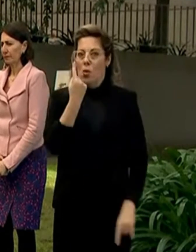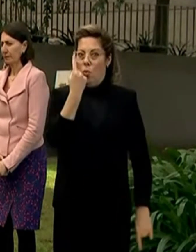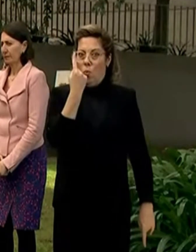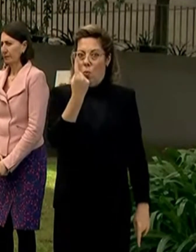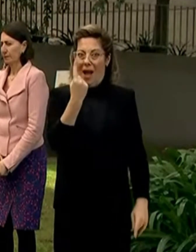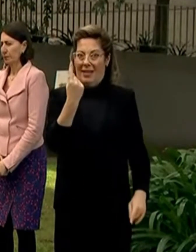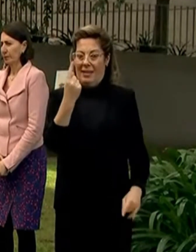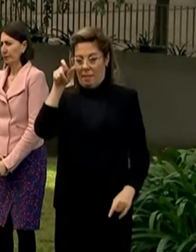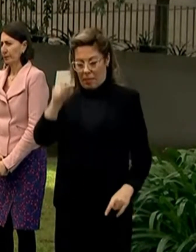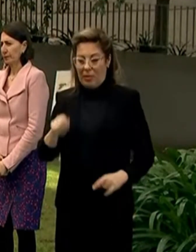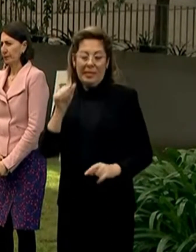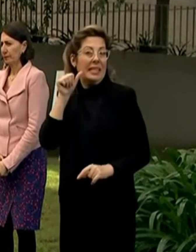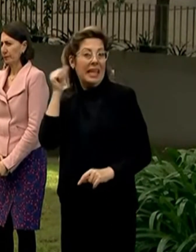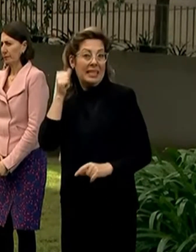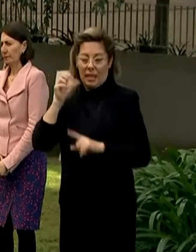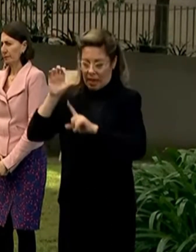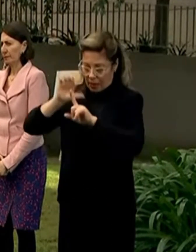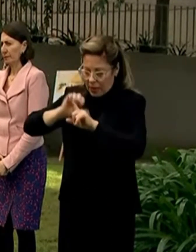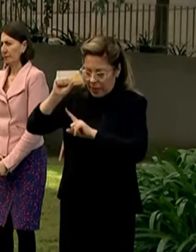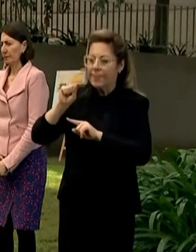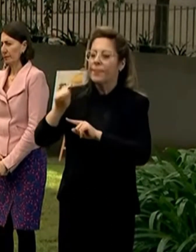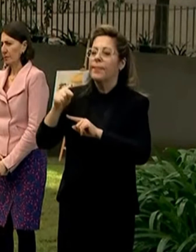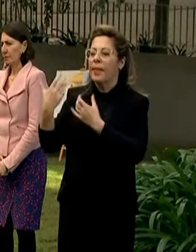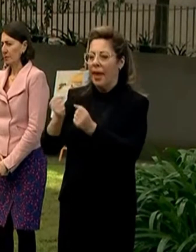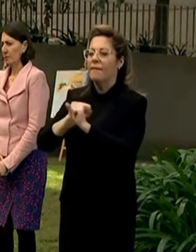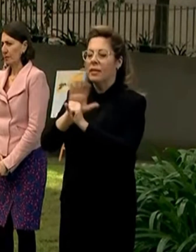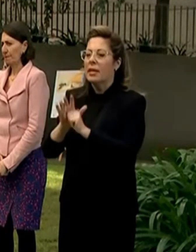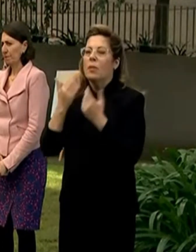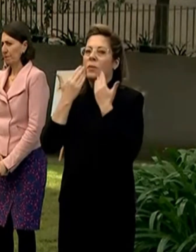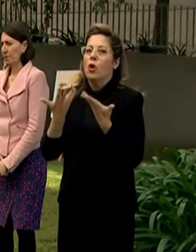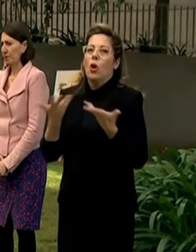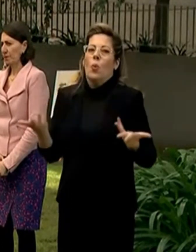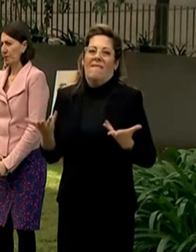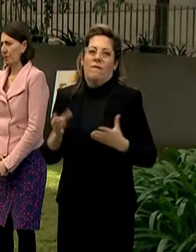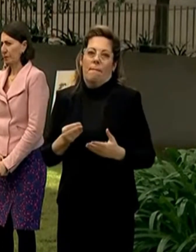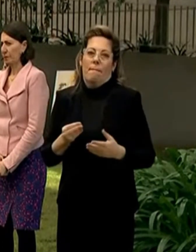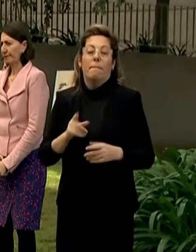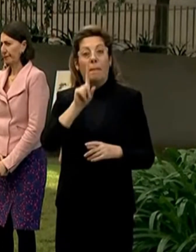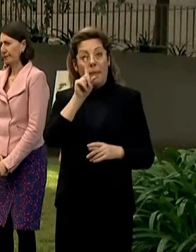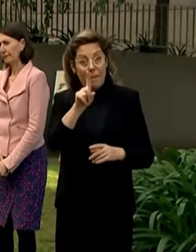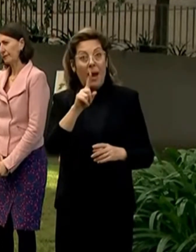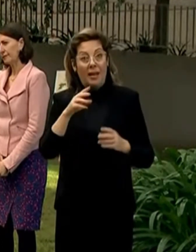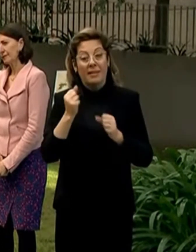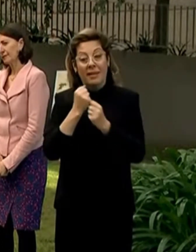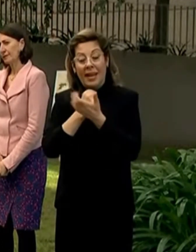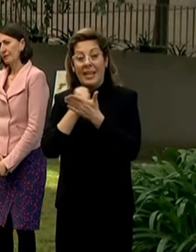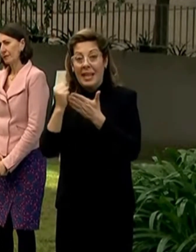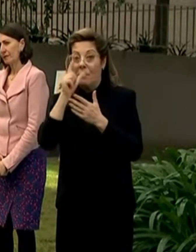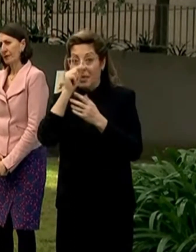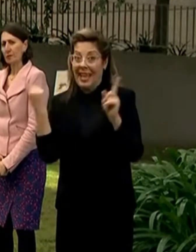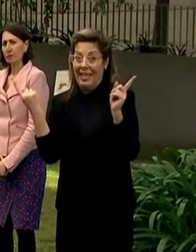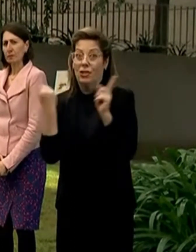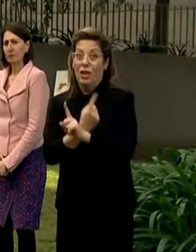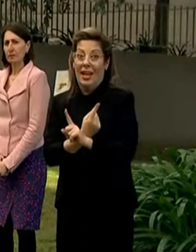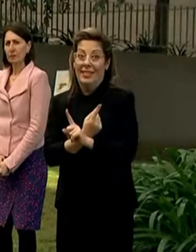acquired yesterday, in yesterday's numbers we were unable to link. What's important is these numbers do change around, because sometimes we